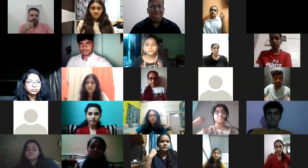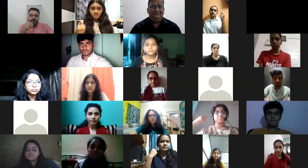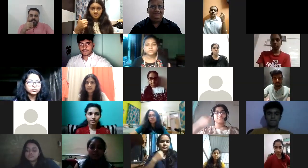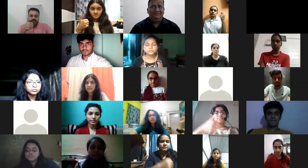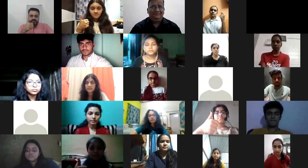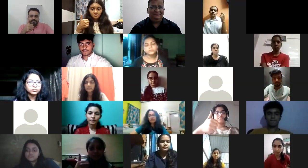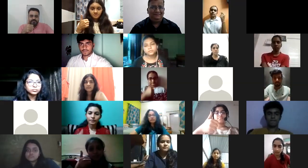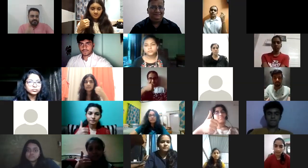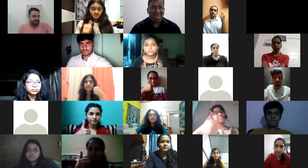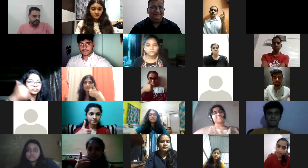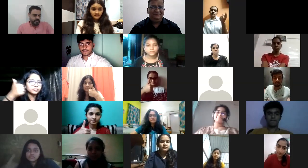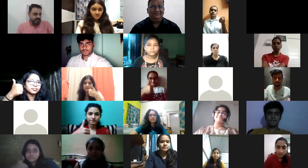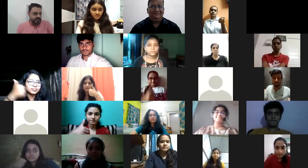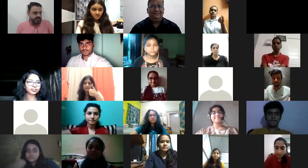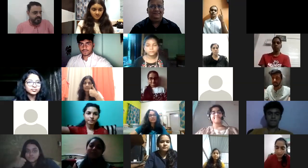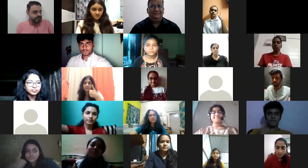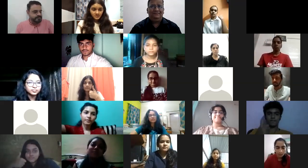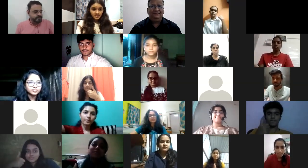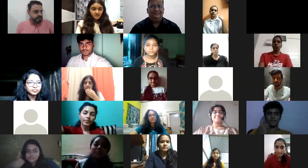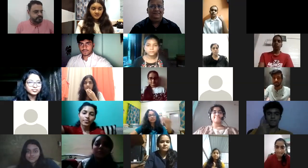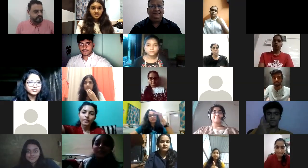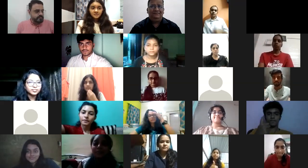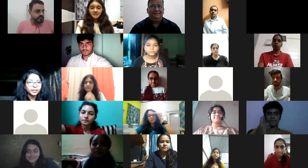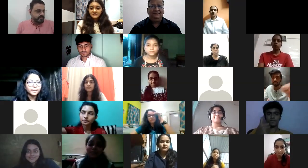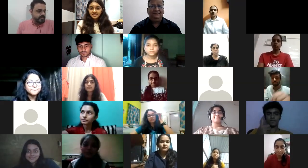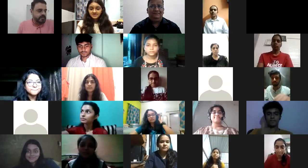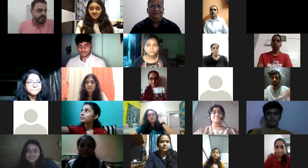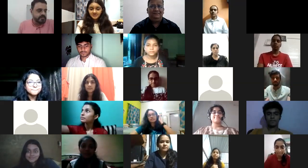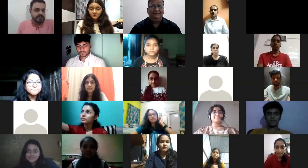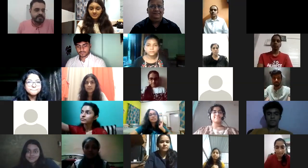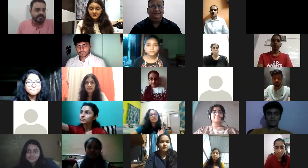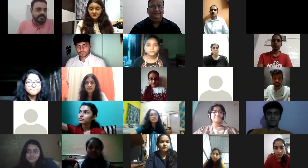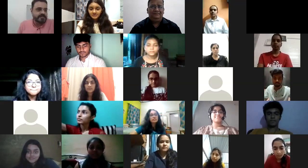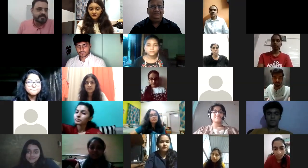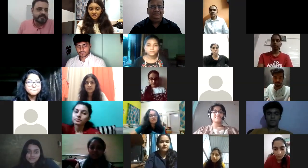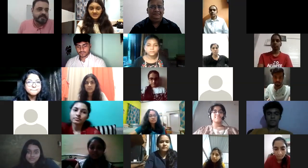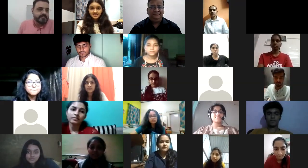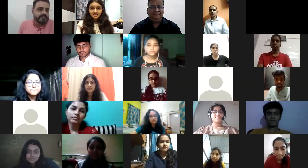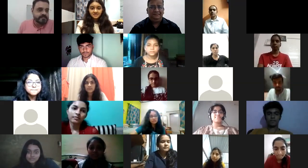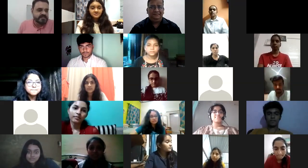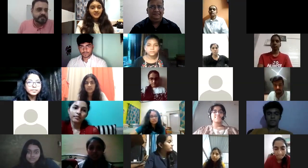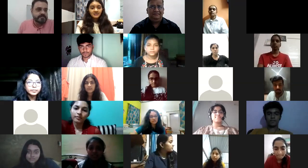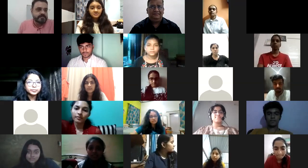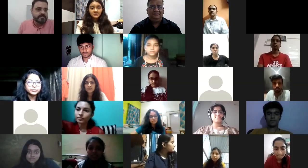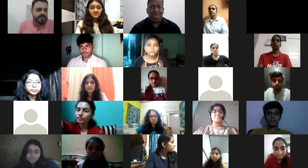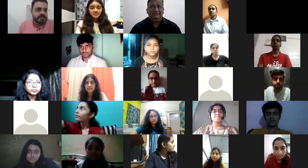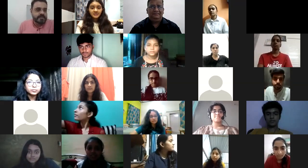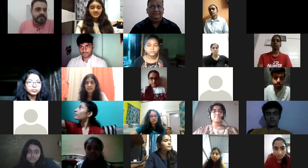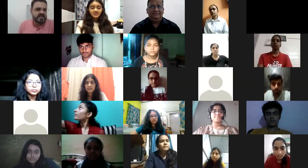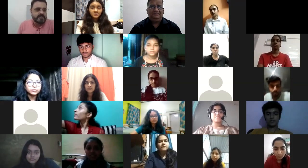Remember? Oh. So I think there's a doubt. Vishti is asking if the alphabet V and the number